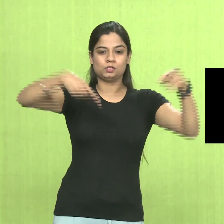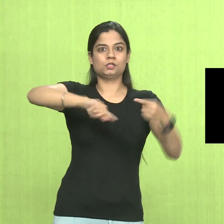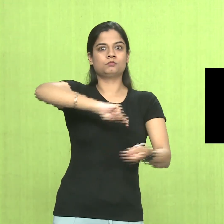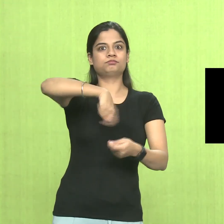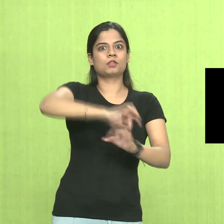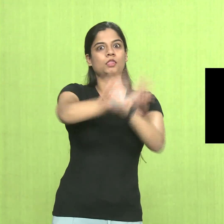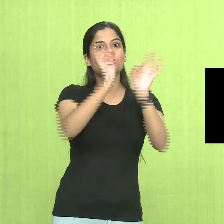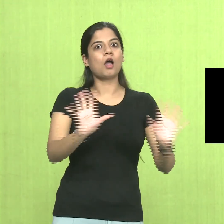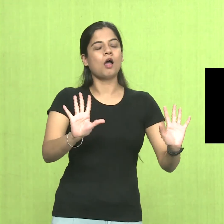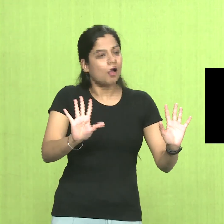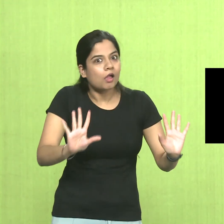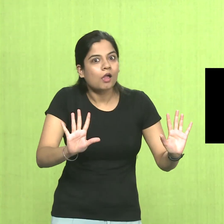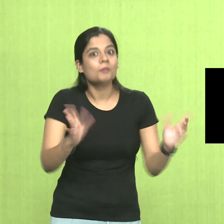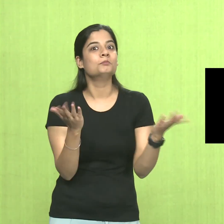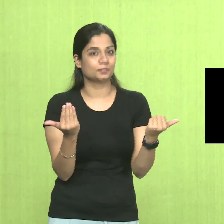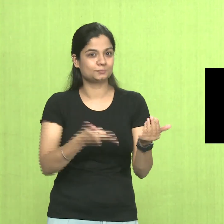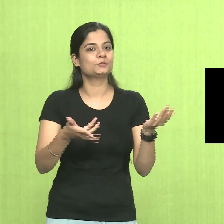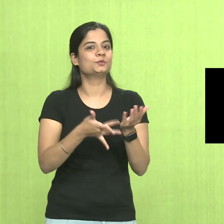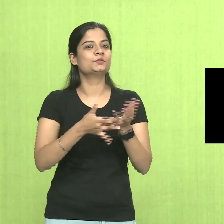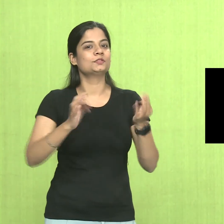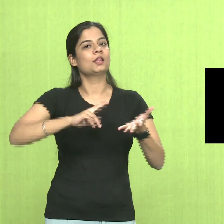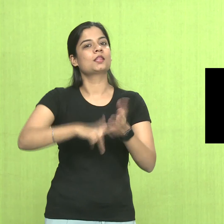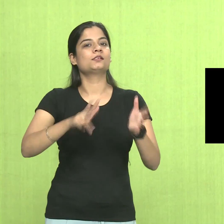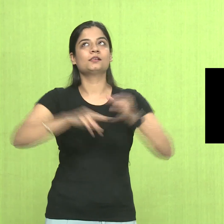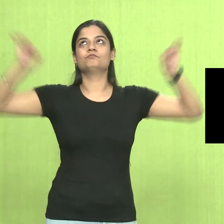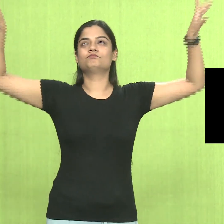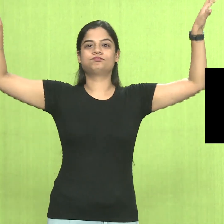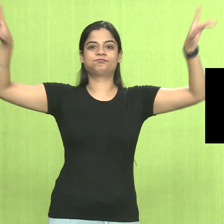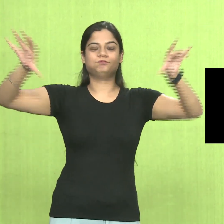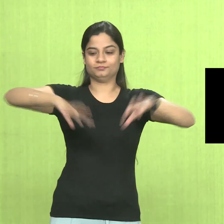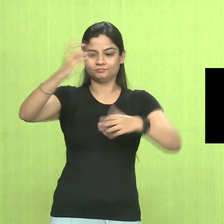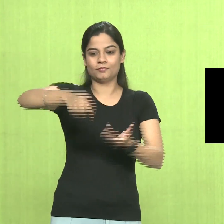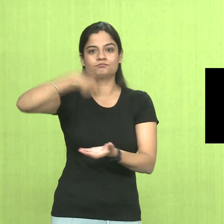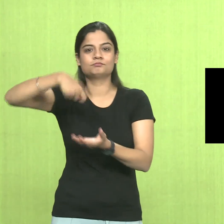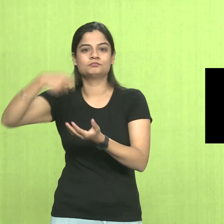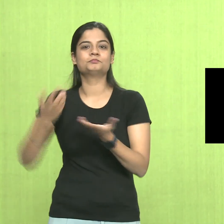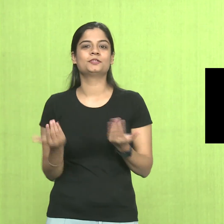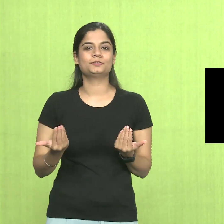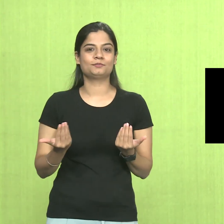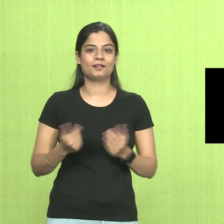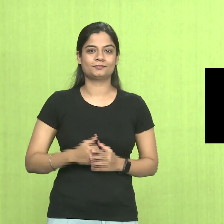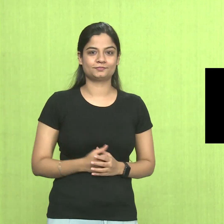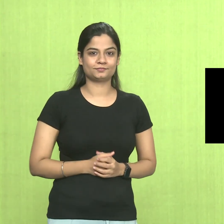of solar cooking, the food can be cooked.